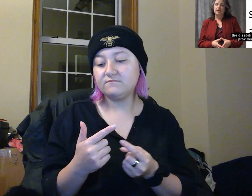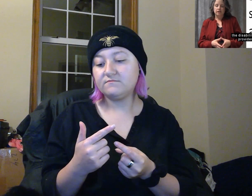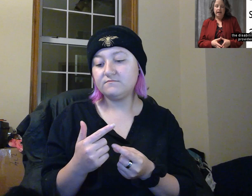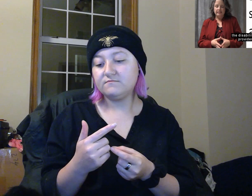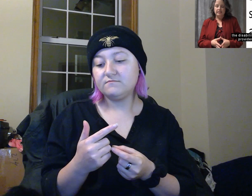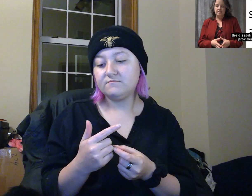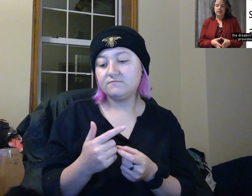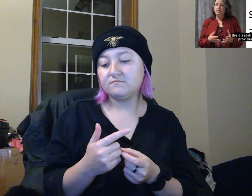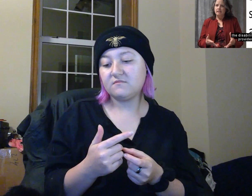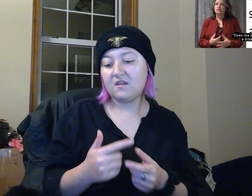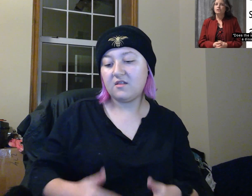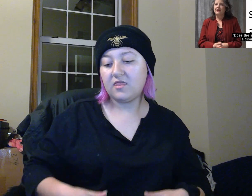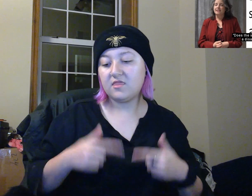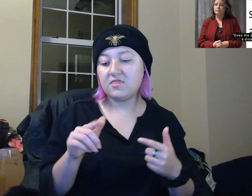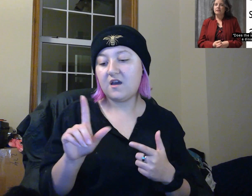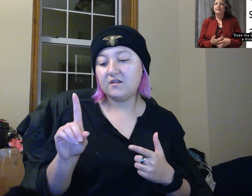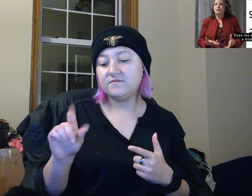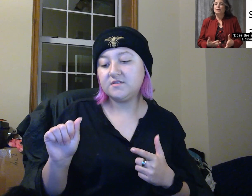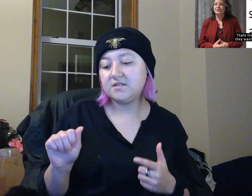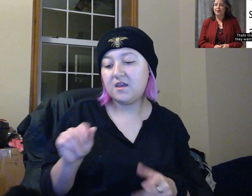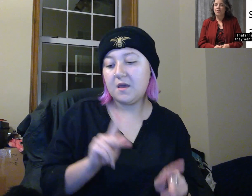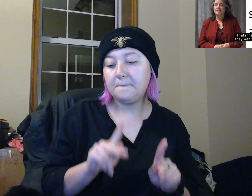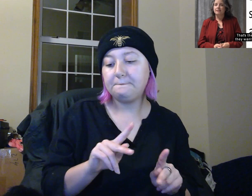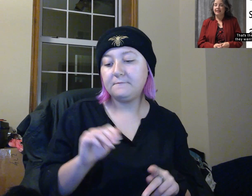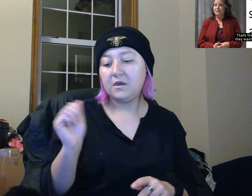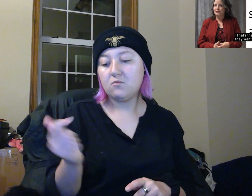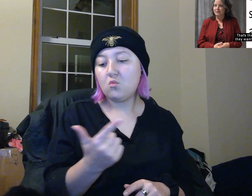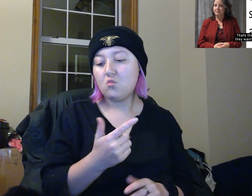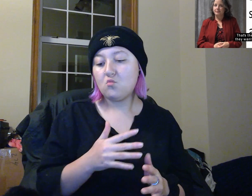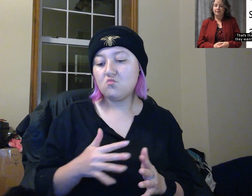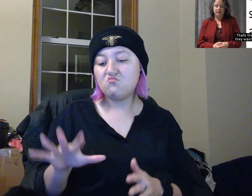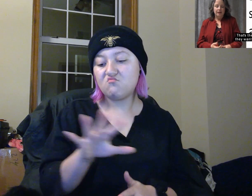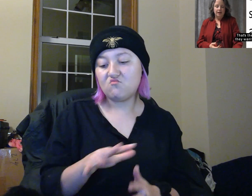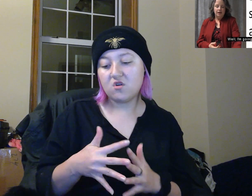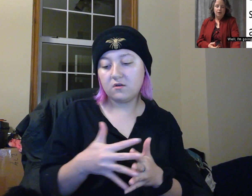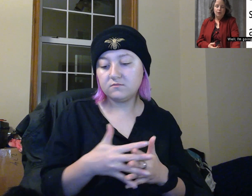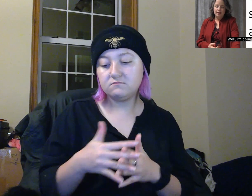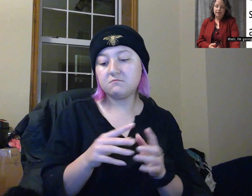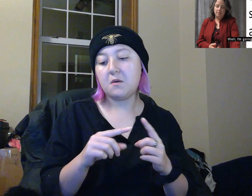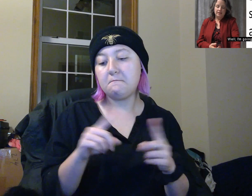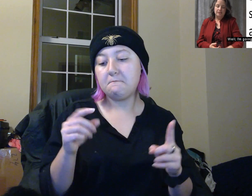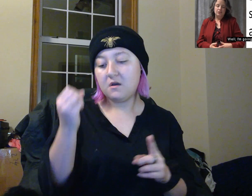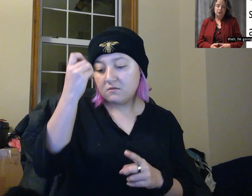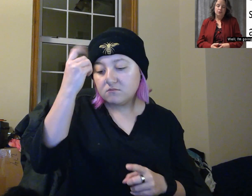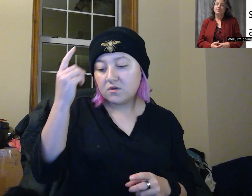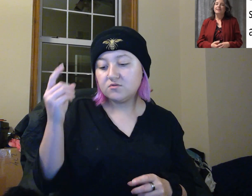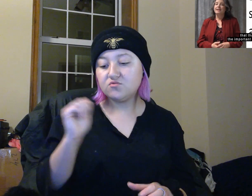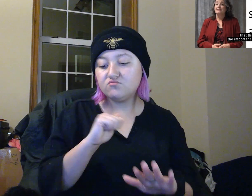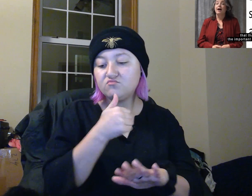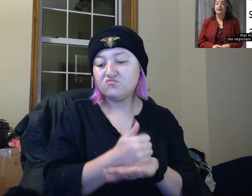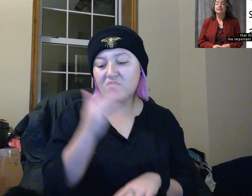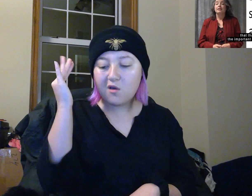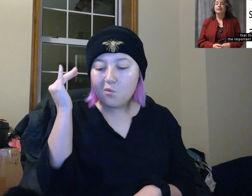services provider, asks is, does the student have a disability? That's the question they want answered. Well, I'm going to posit to you that